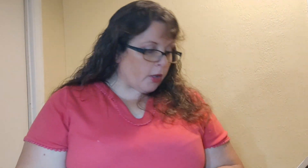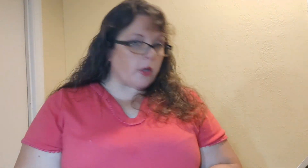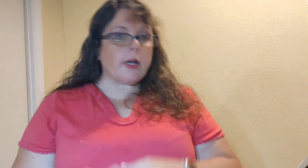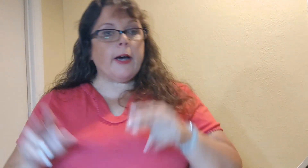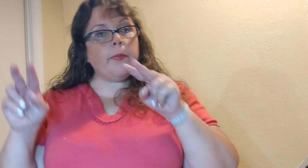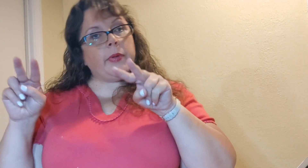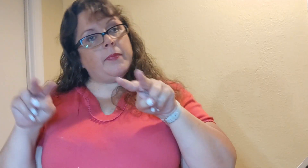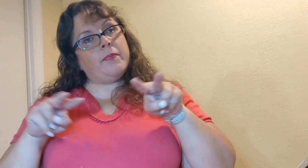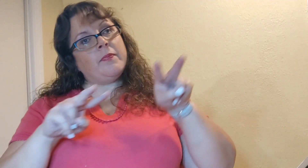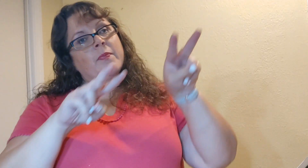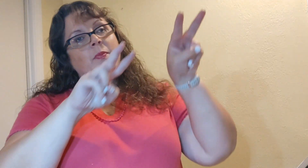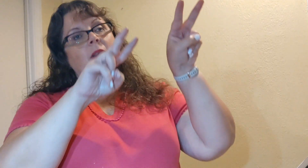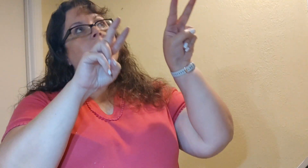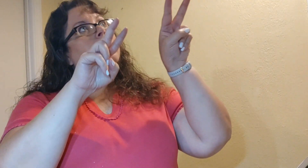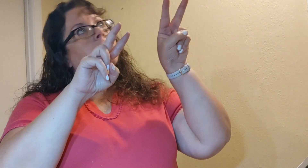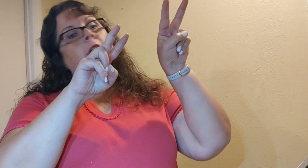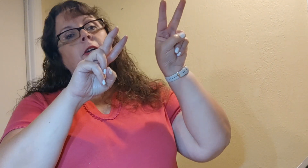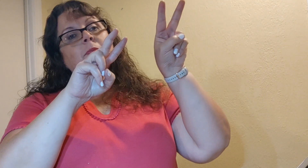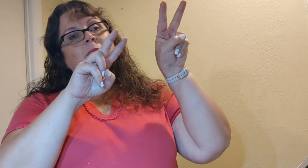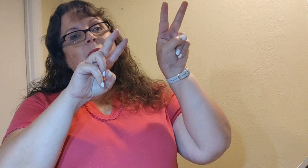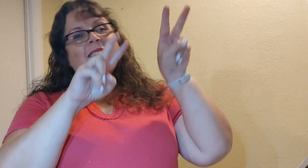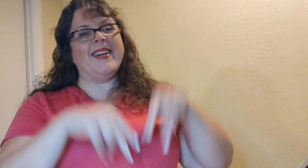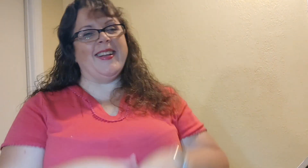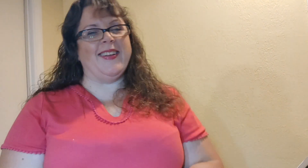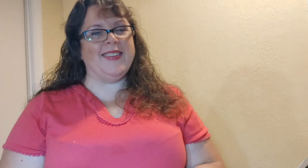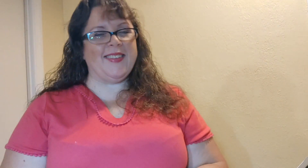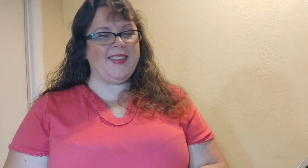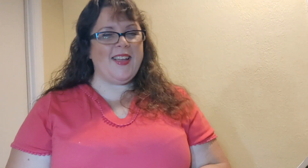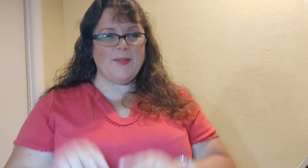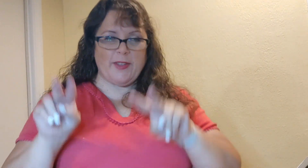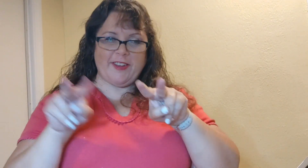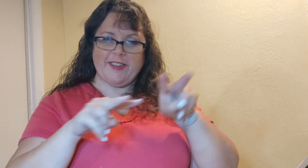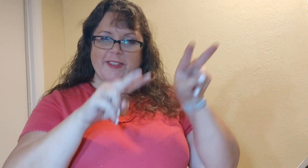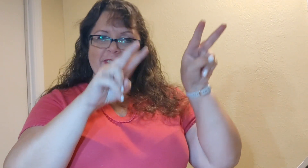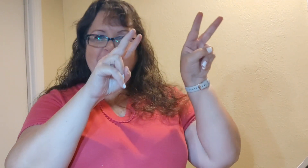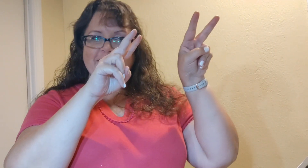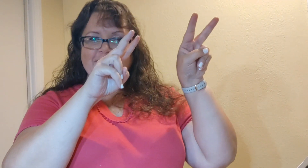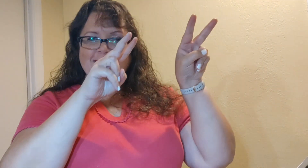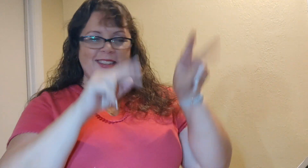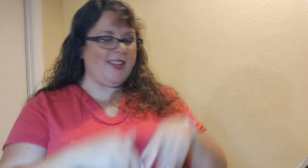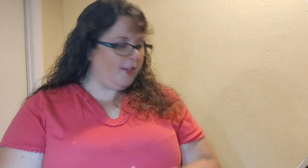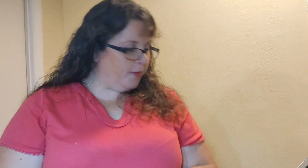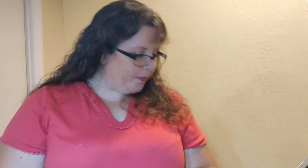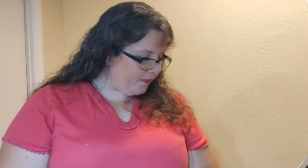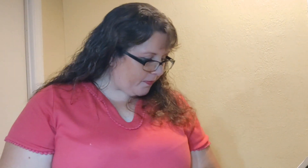And look up is look up with your 2 fingers.